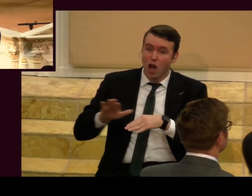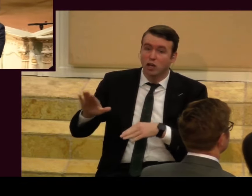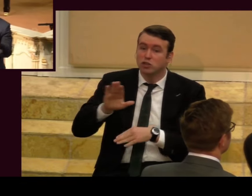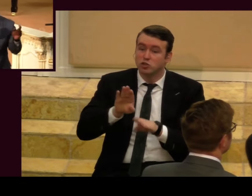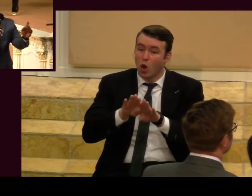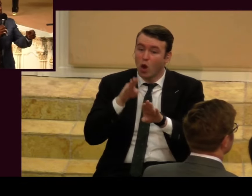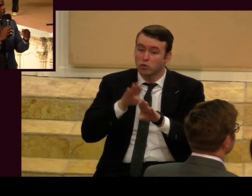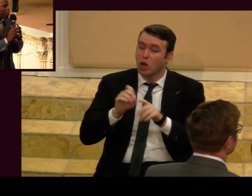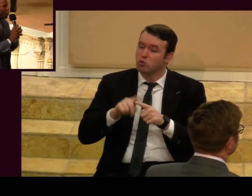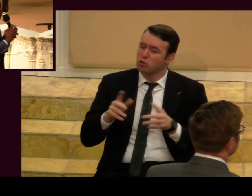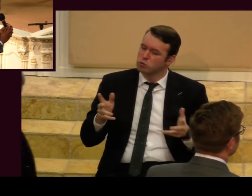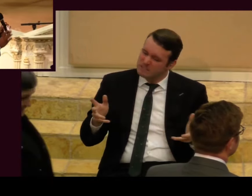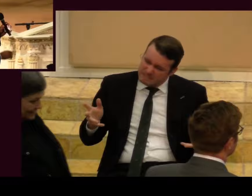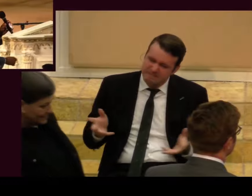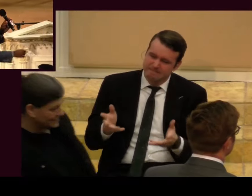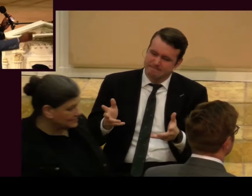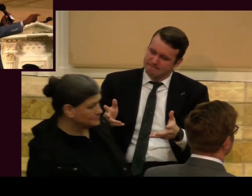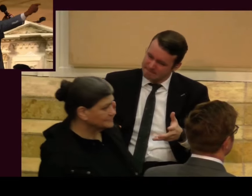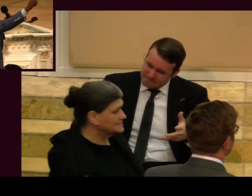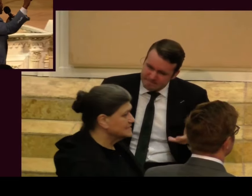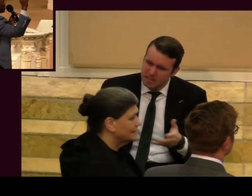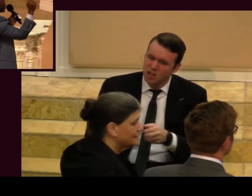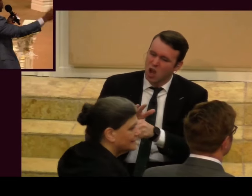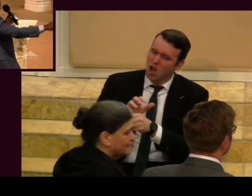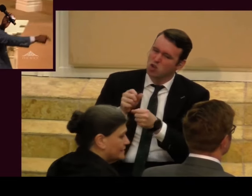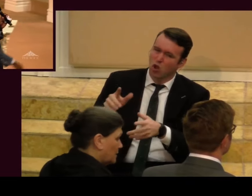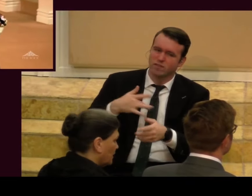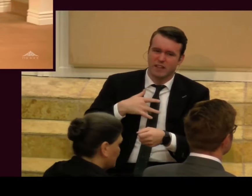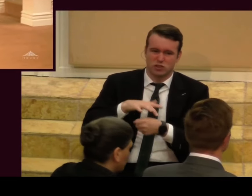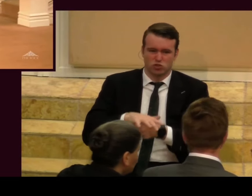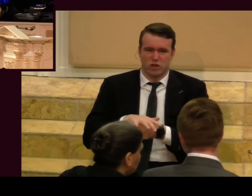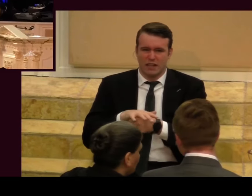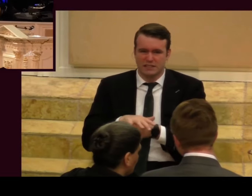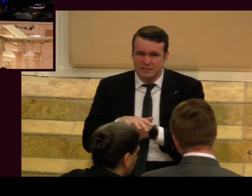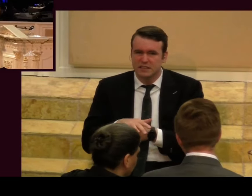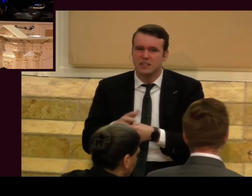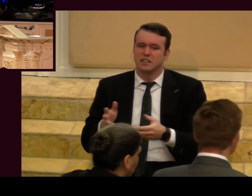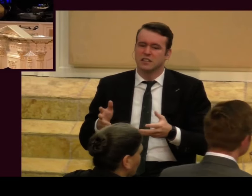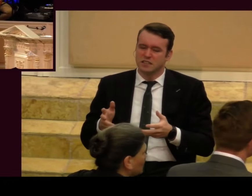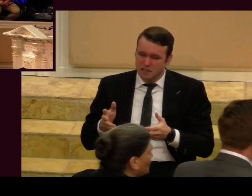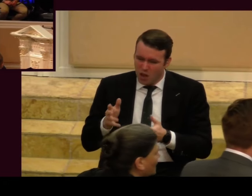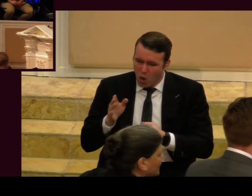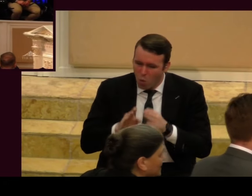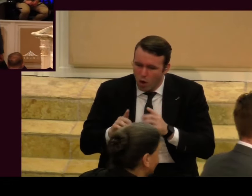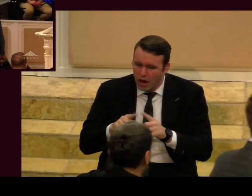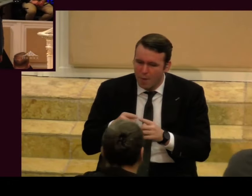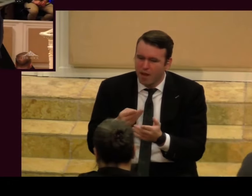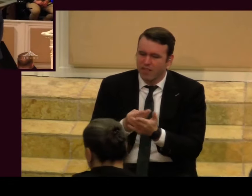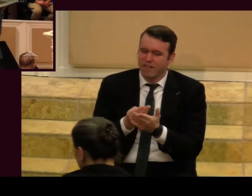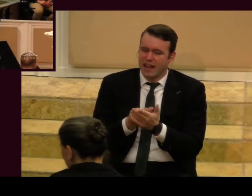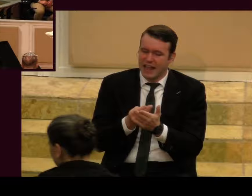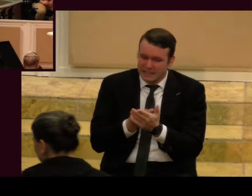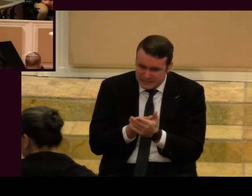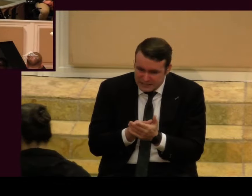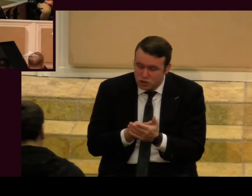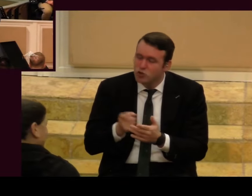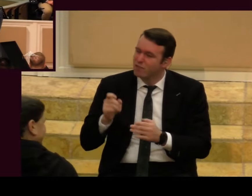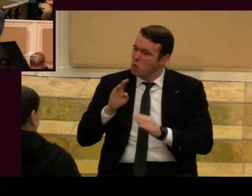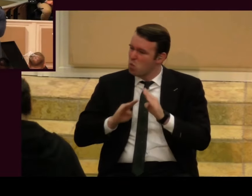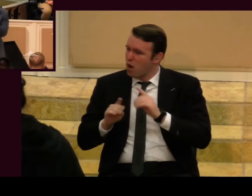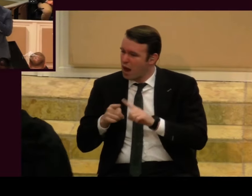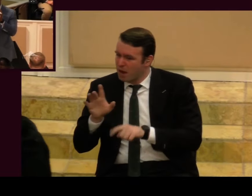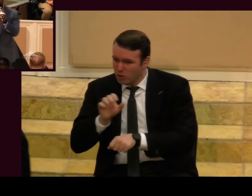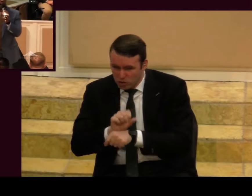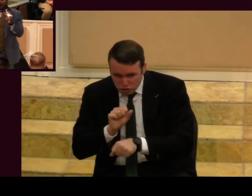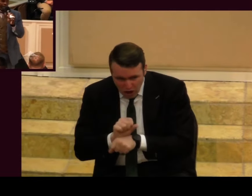your door and he's trying to propel you every day that you need to be stressed out, that you need to be worried about the finances, you need to